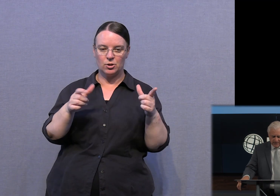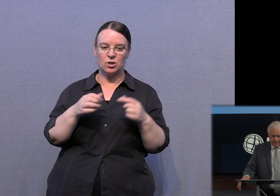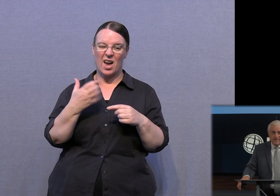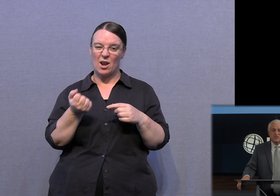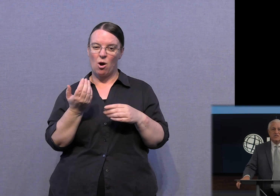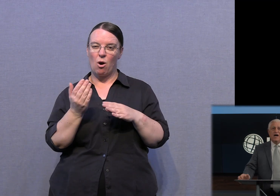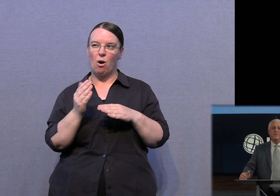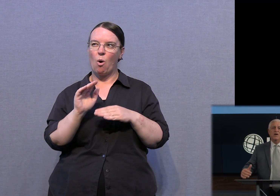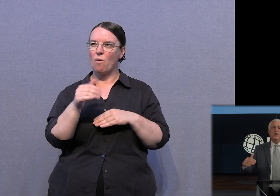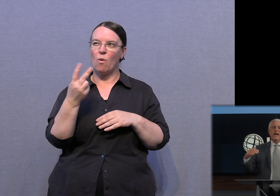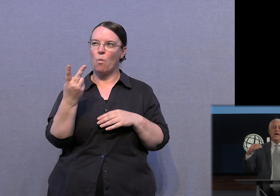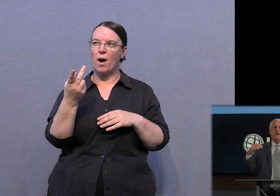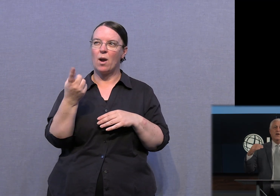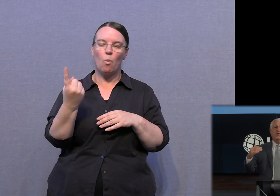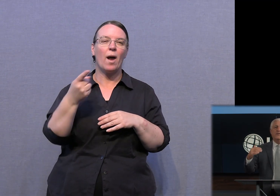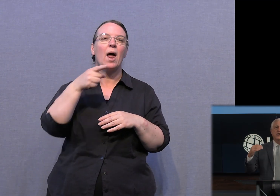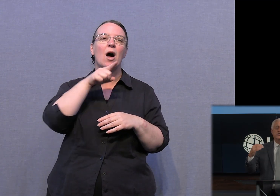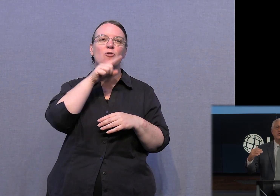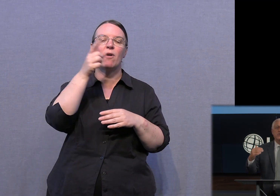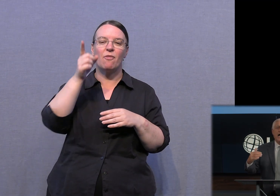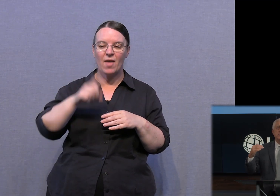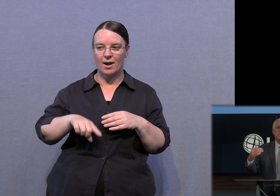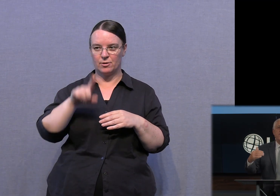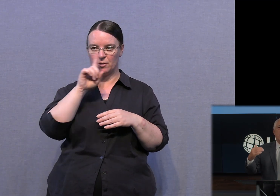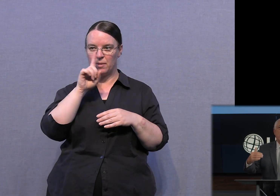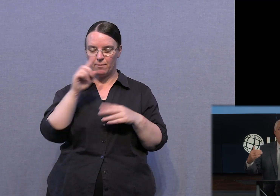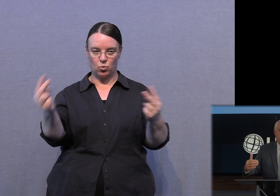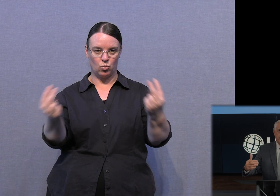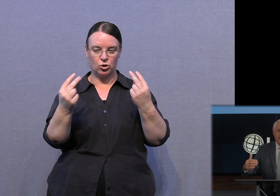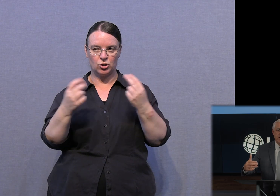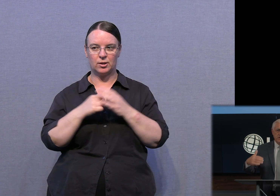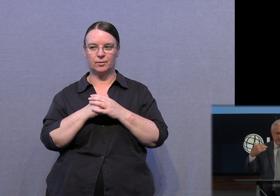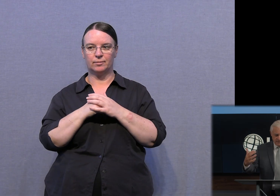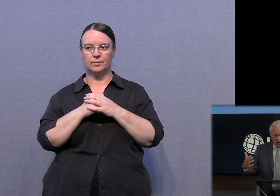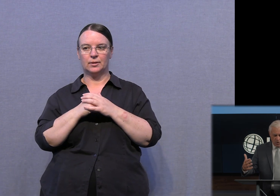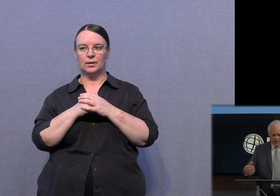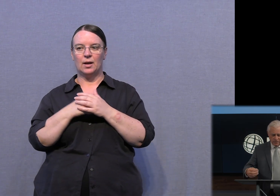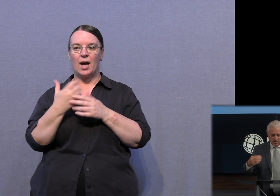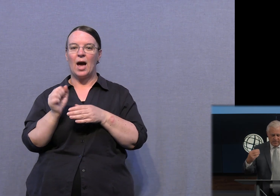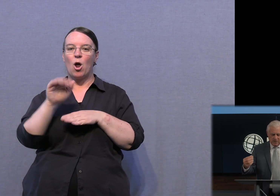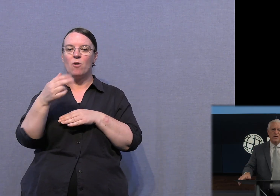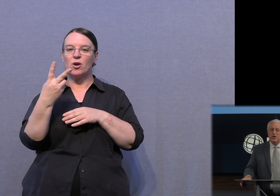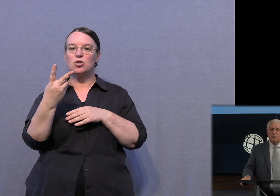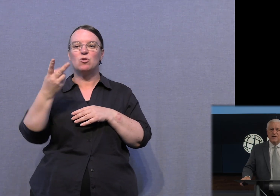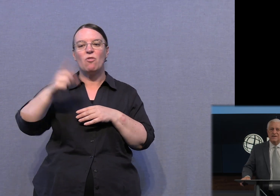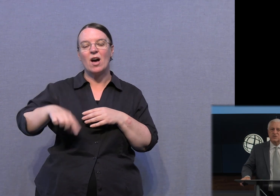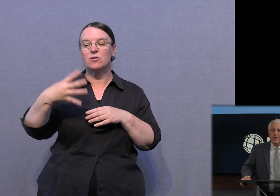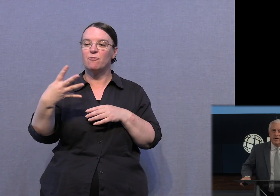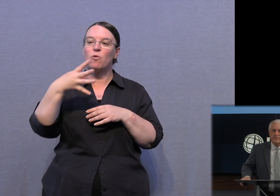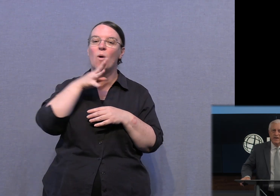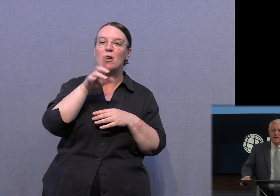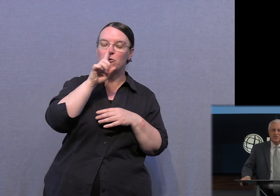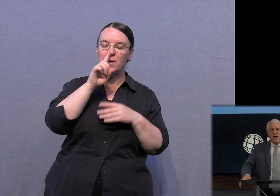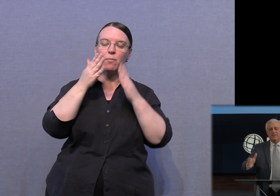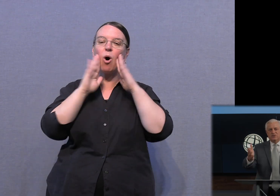contacts. This time we had over 2,400 receive the Holy Ghost or be renewed in the